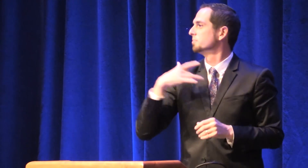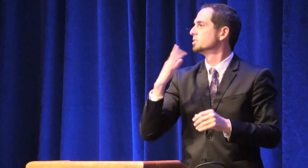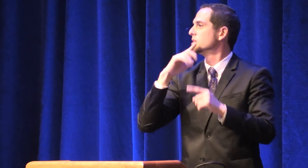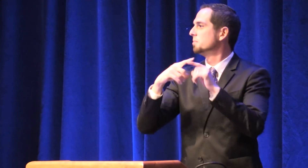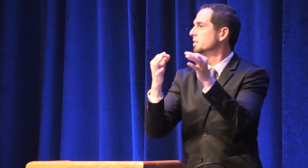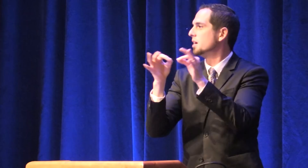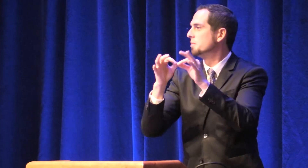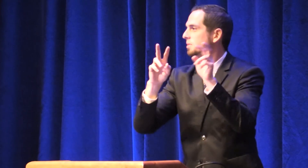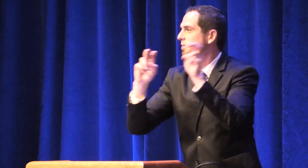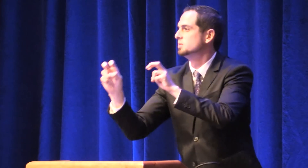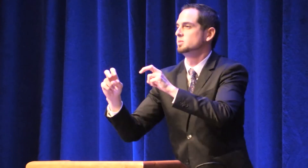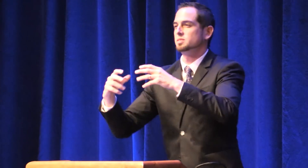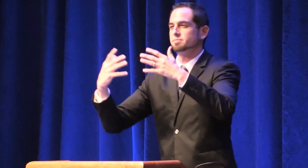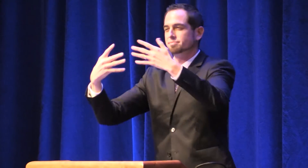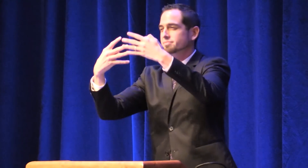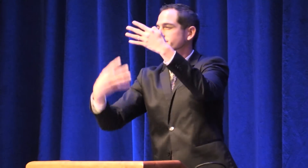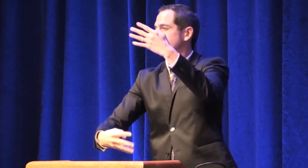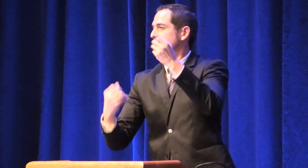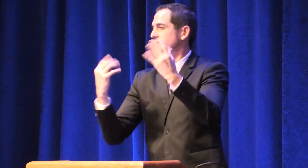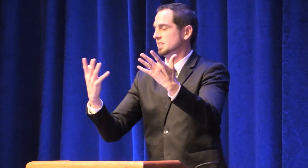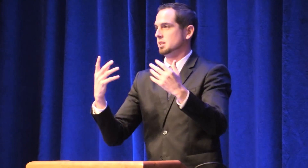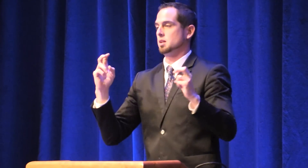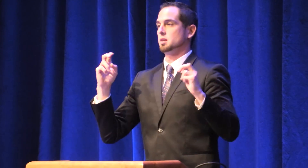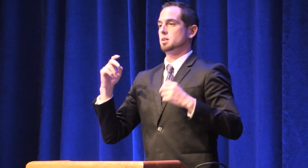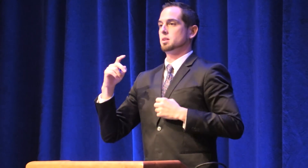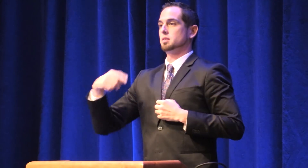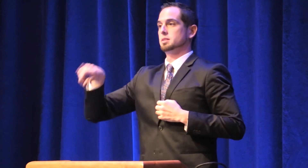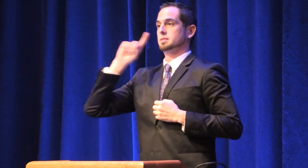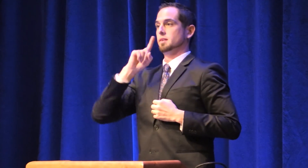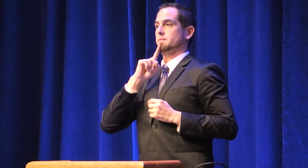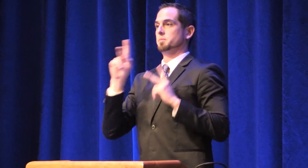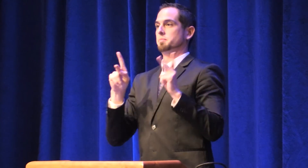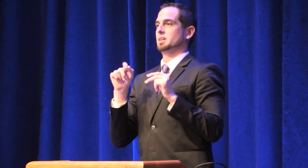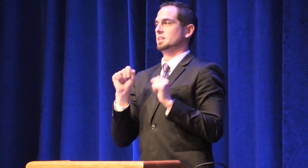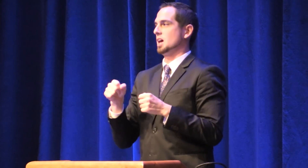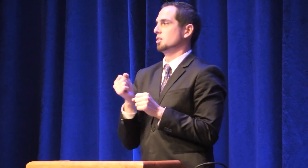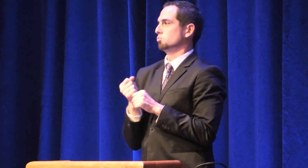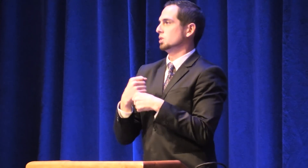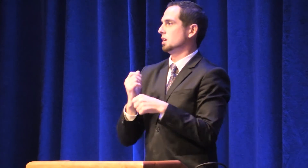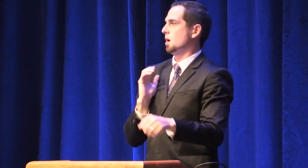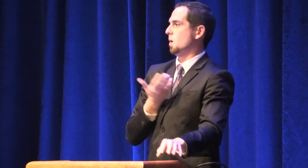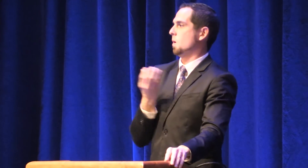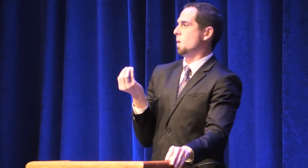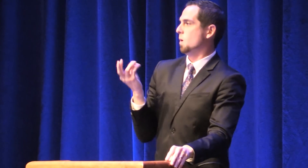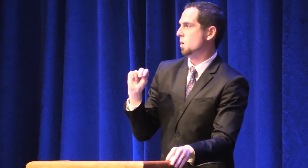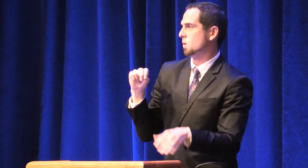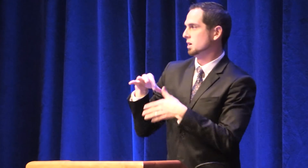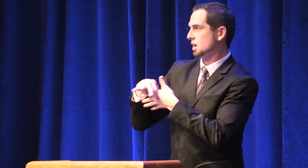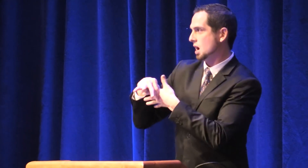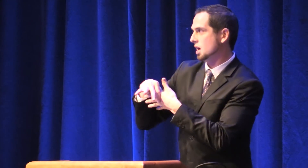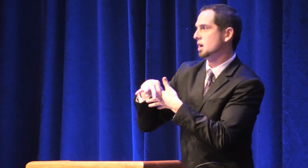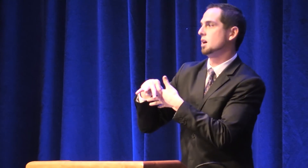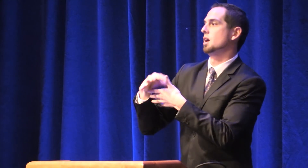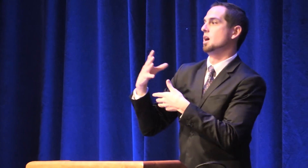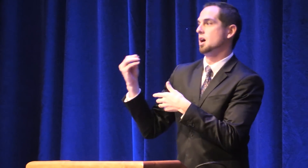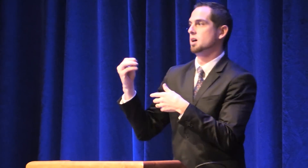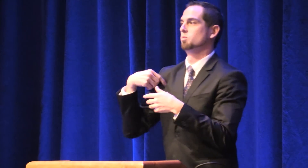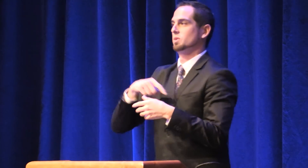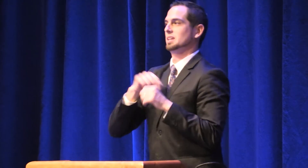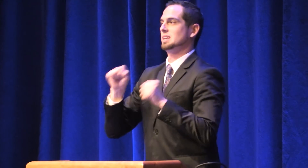the information that we're getting from mass media. Also can't forget Ricky Pointer's vlogs. We're creating our